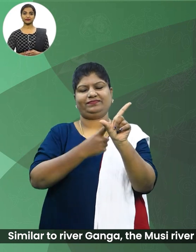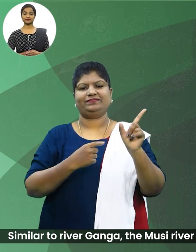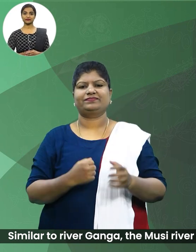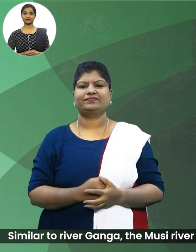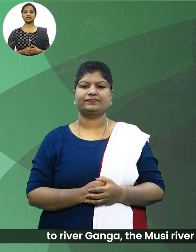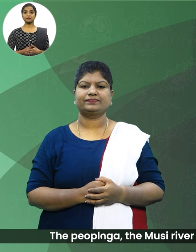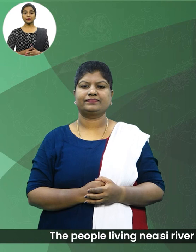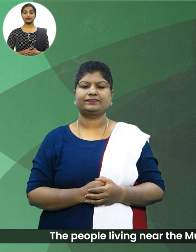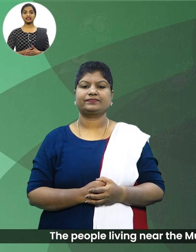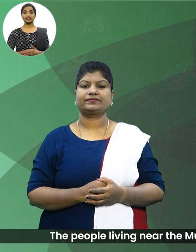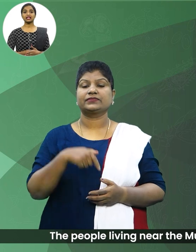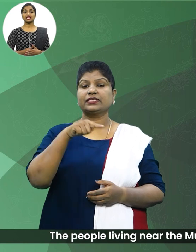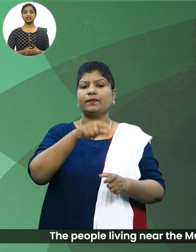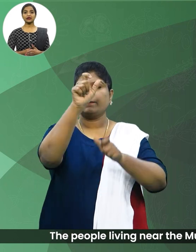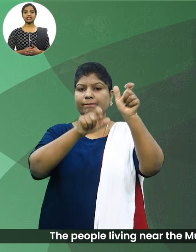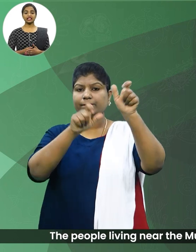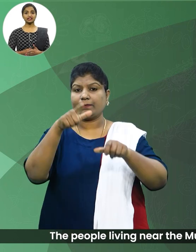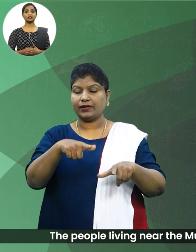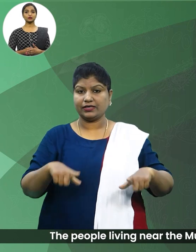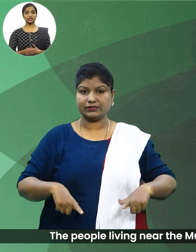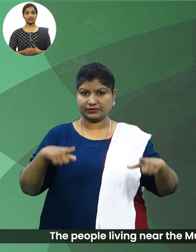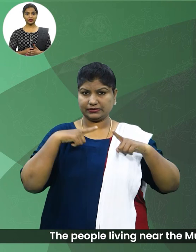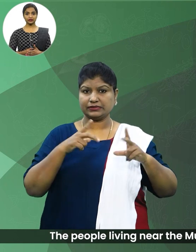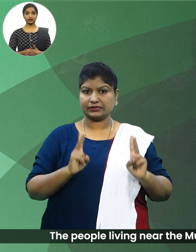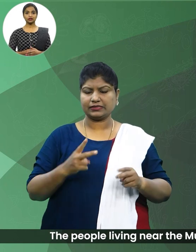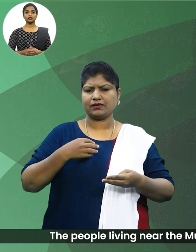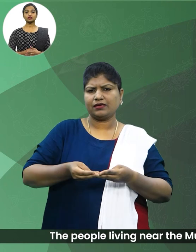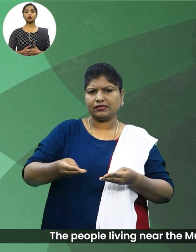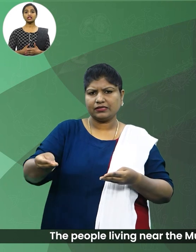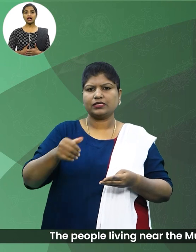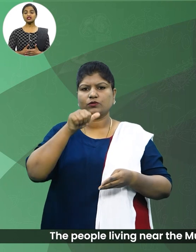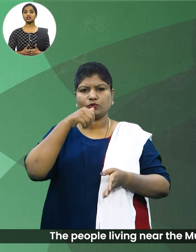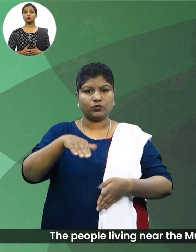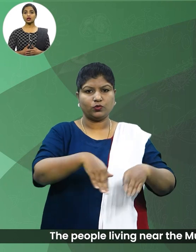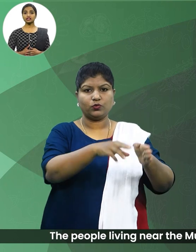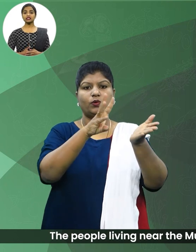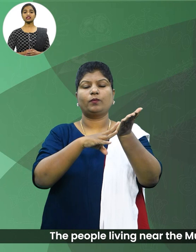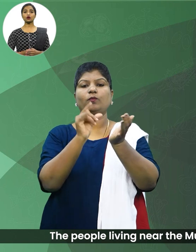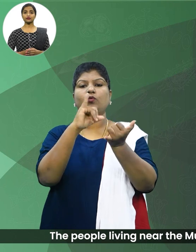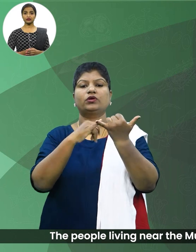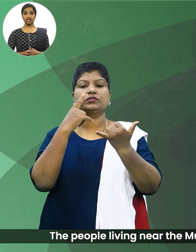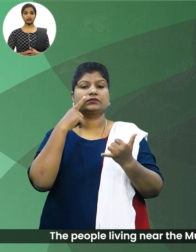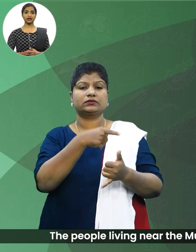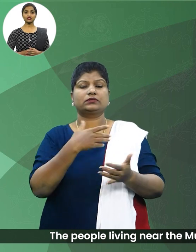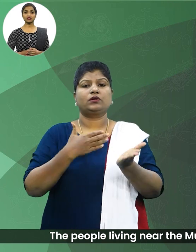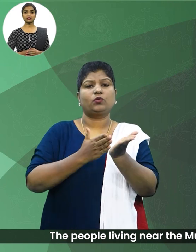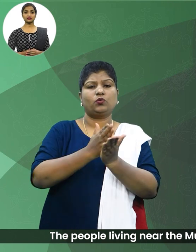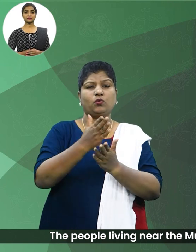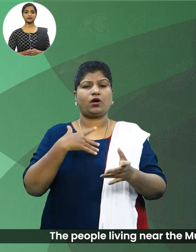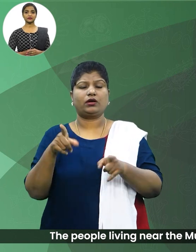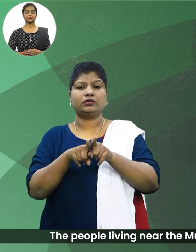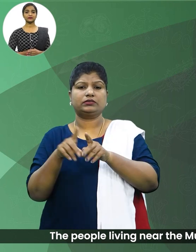The people living near the Musi River throw large quantities of garbage,